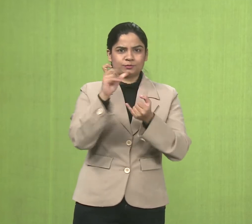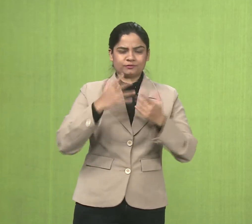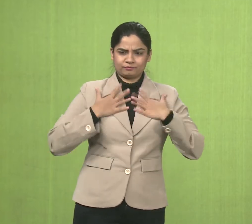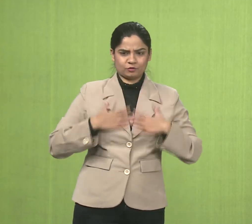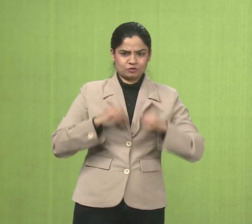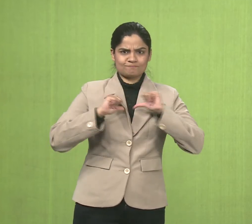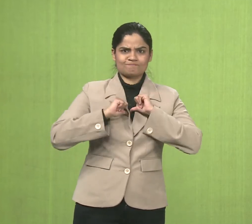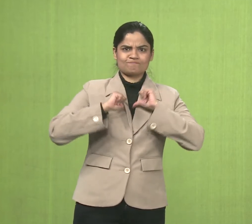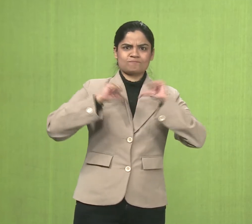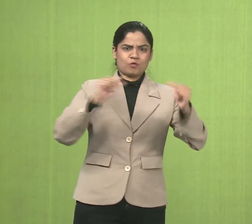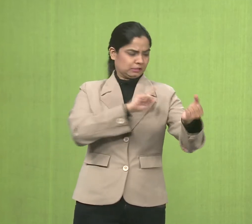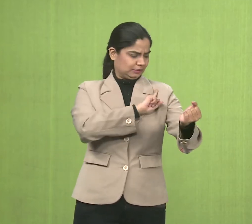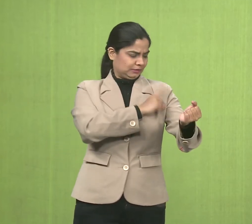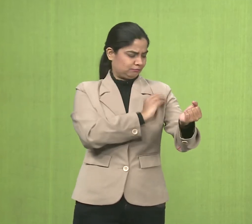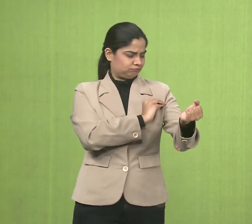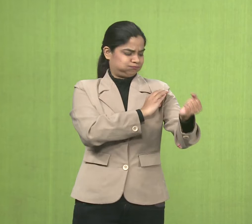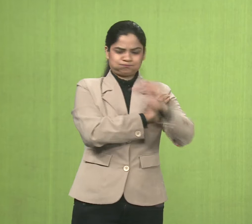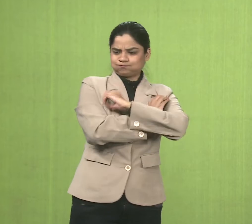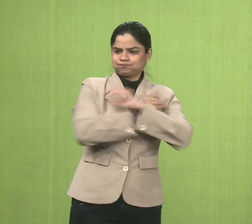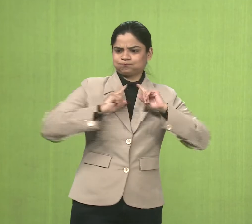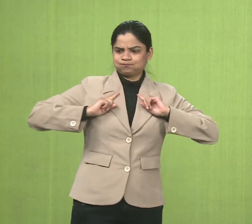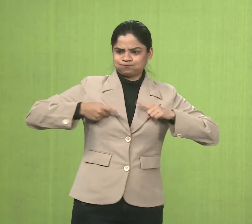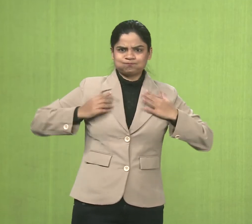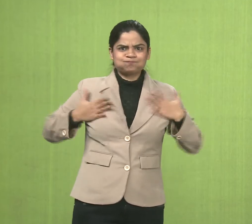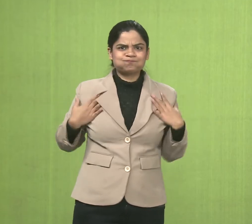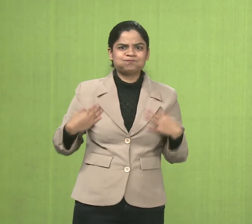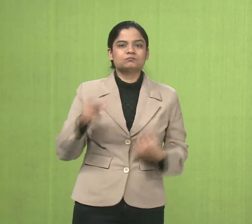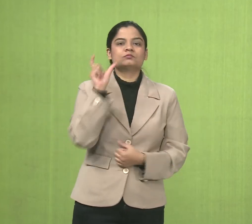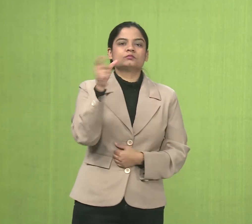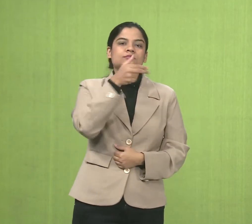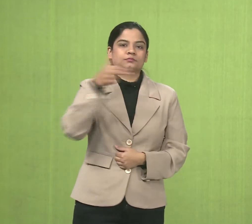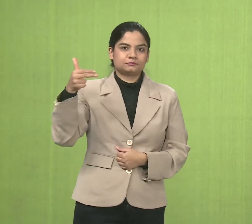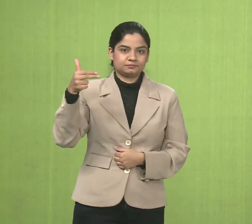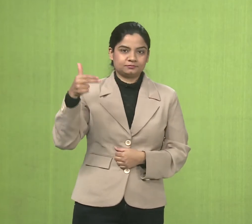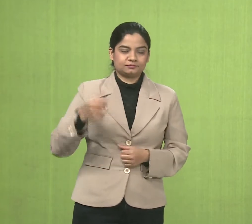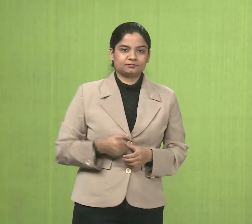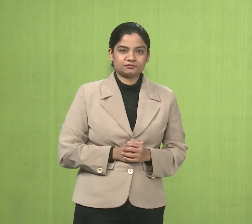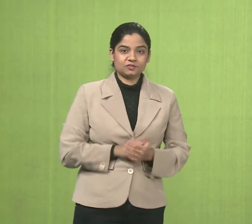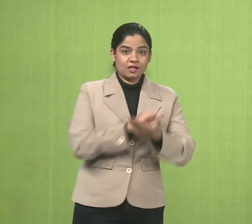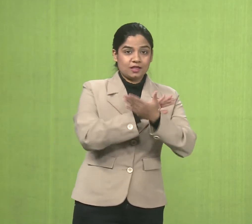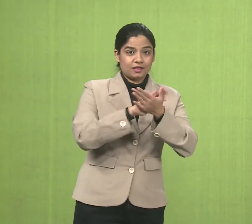Muscles, a band of fibrous tissue in the body, are muscles.